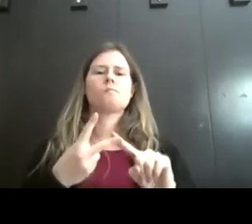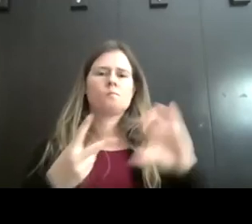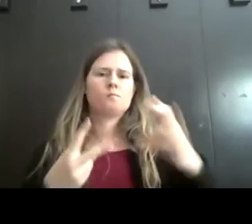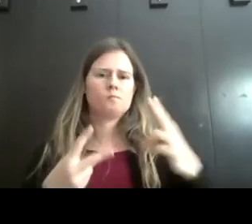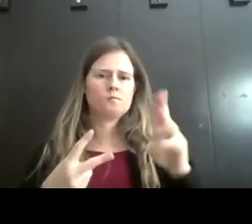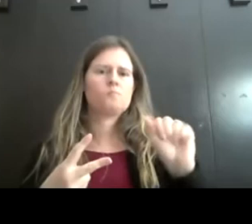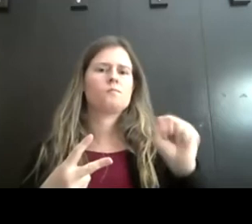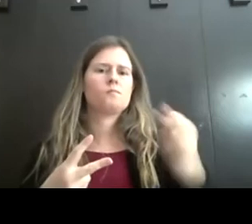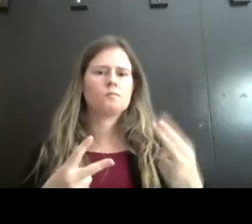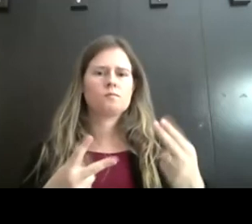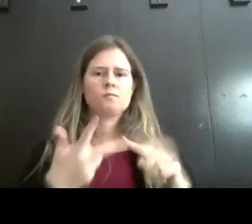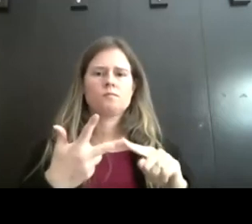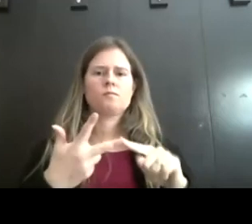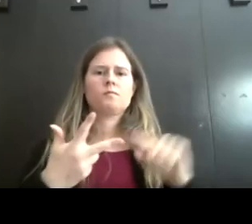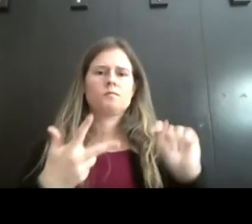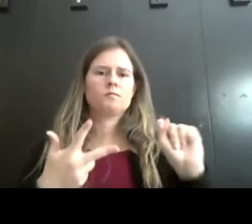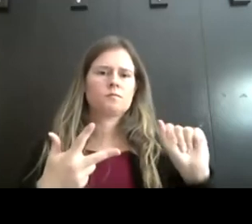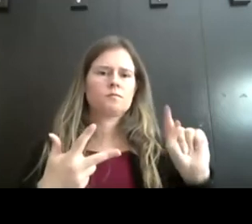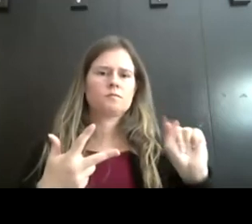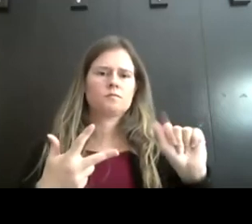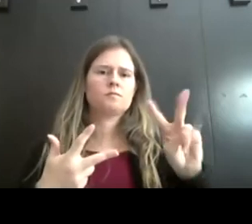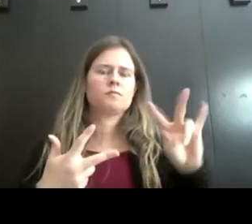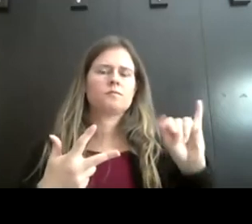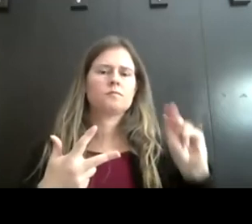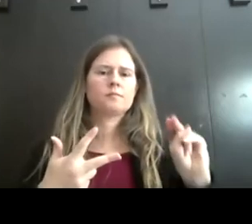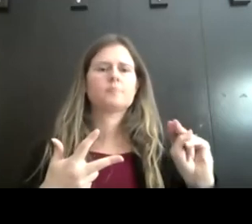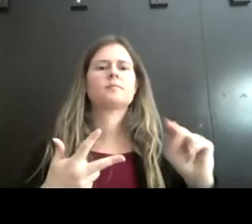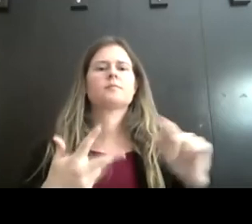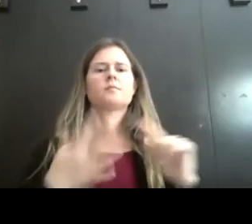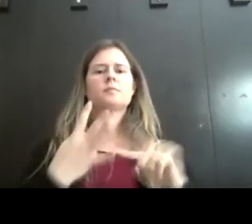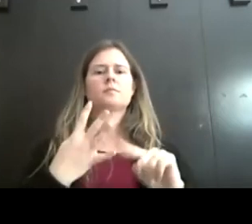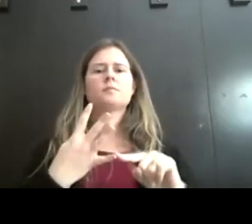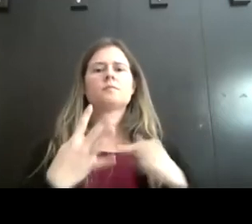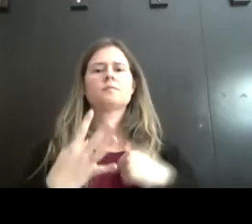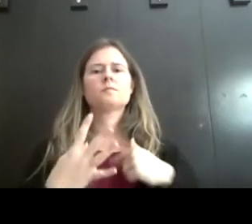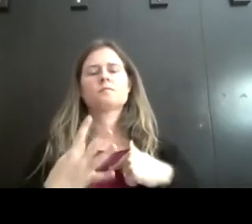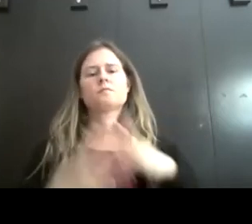talking about something I'm extremely proud of, and that's my involvement with our Chumash